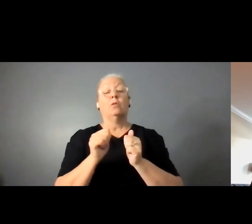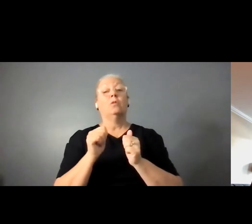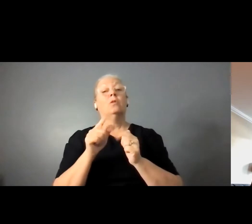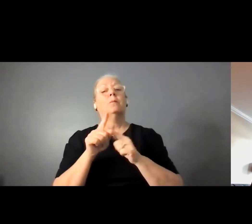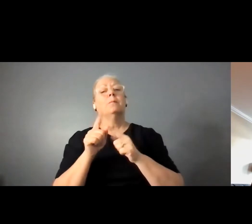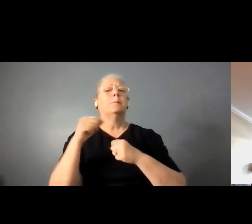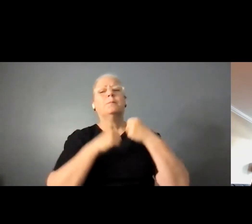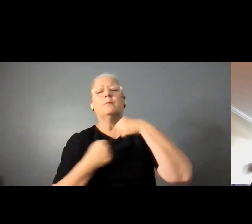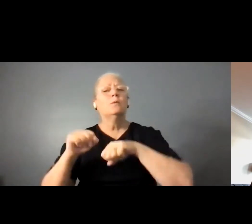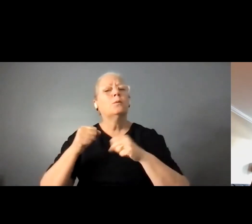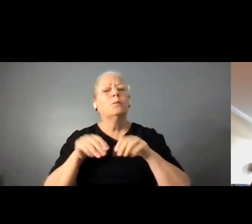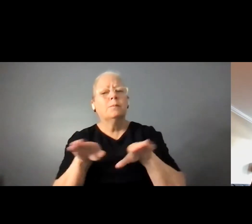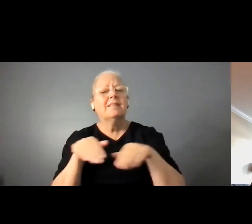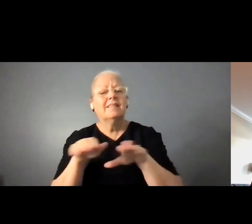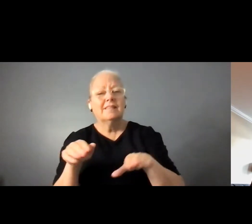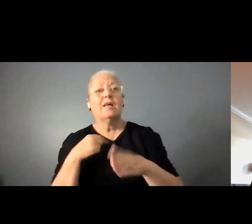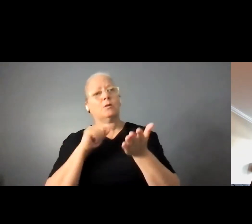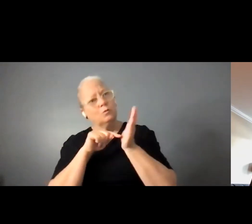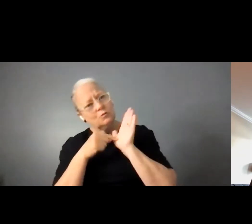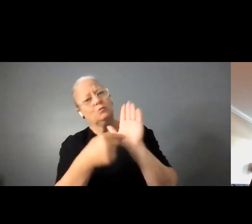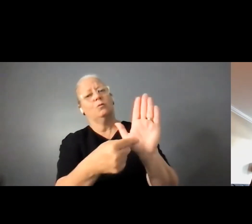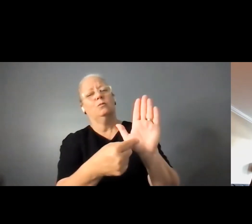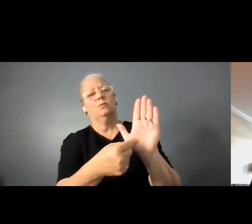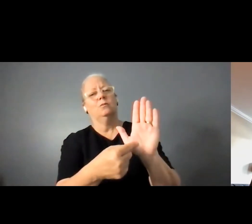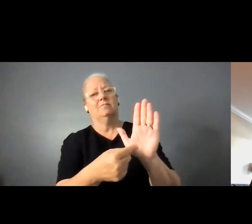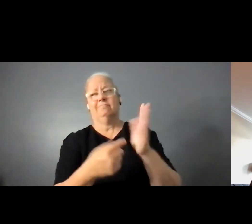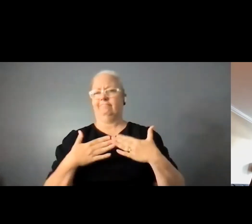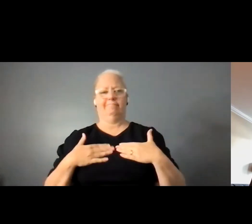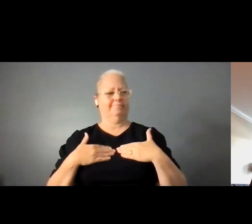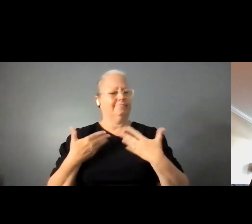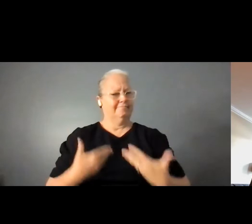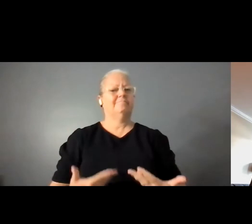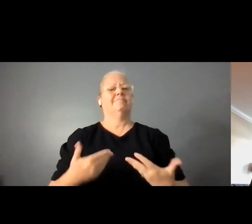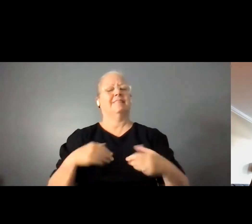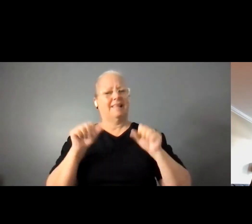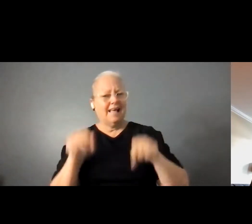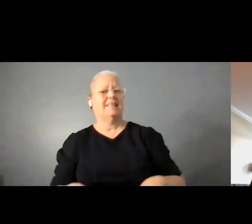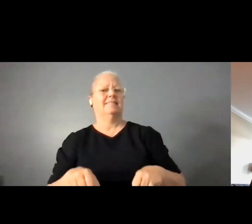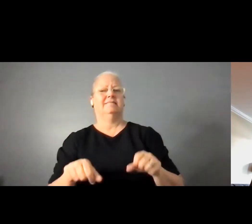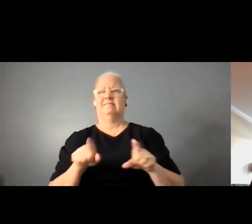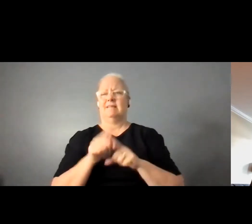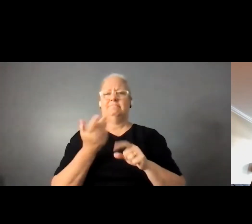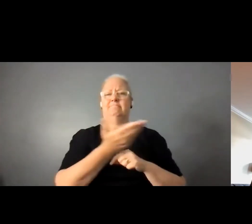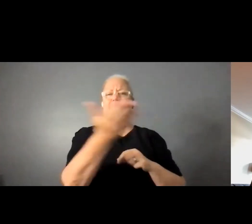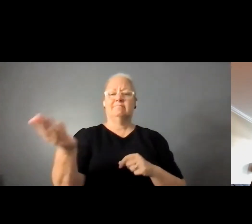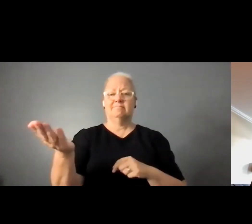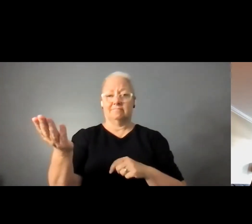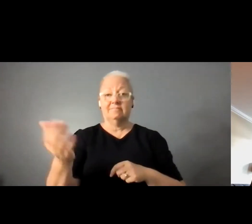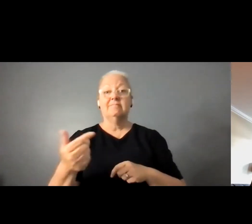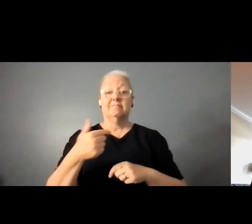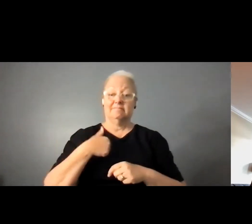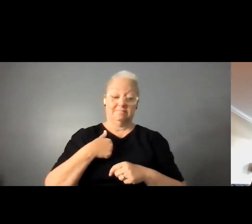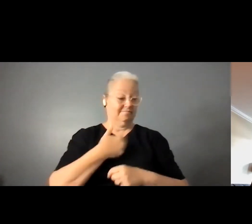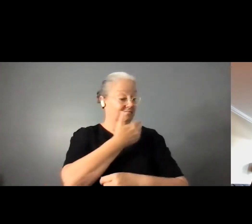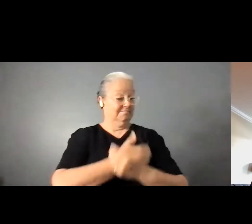and I kept showing myself that you know, I'm capable of doing anything I want, and my disability cannot stop me. And that's the